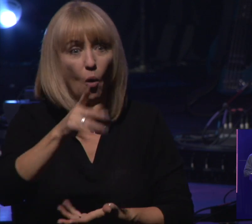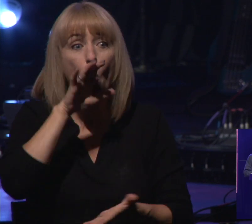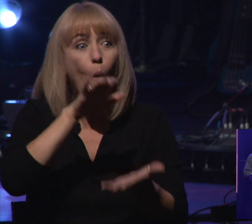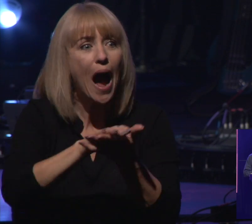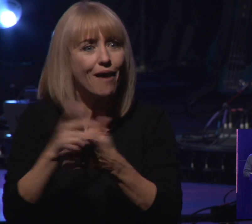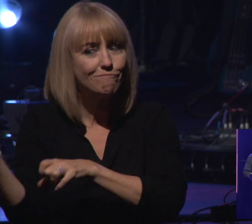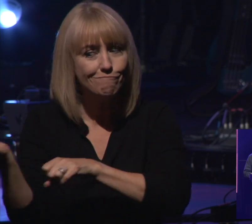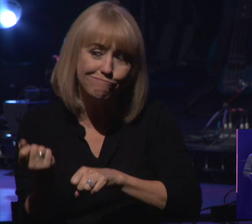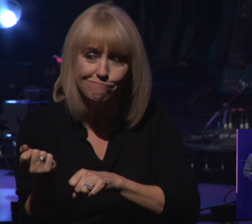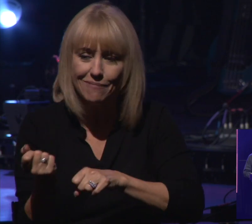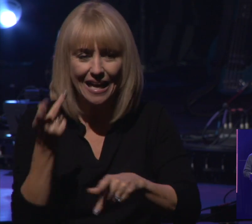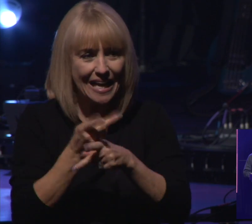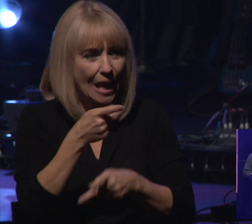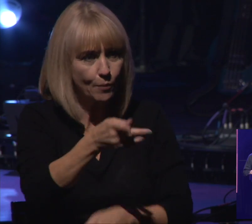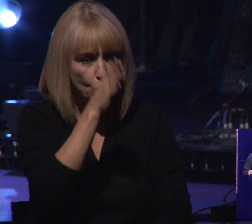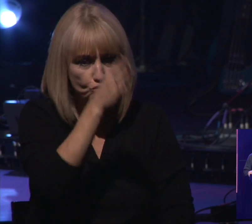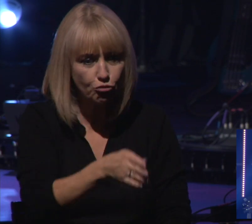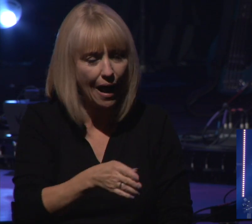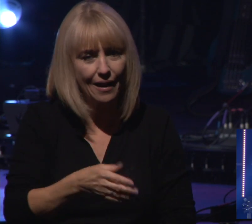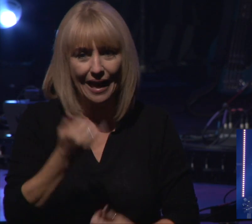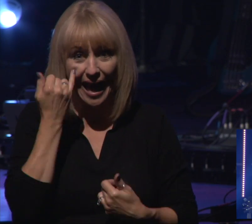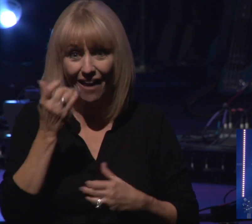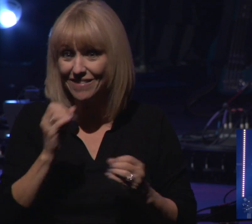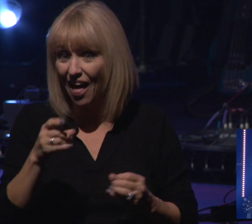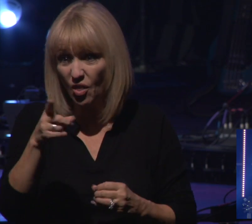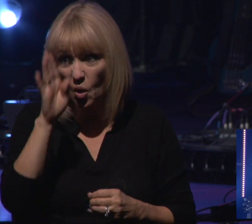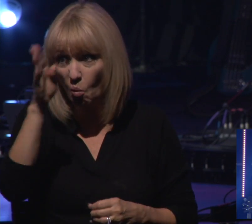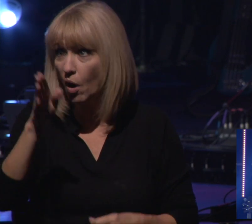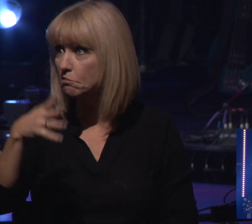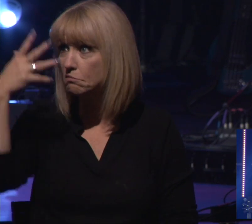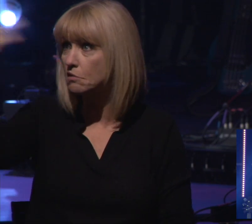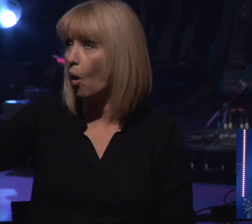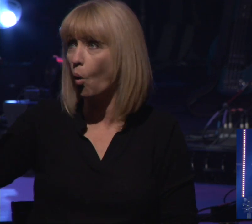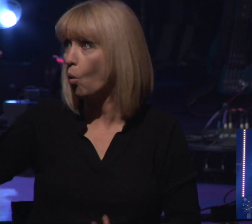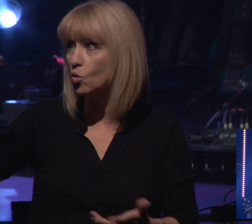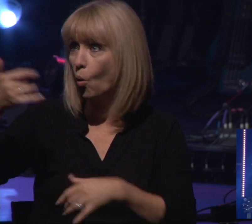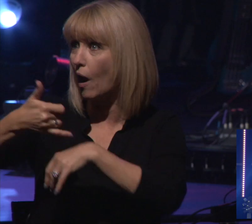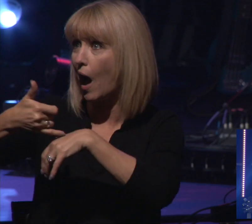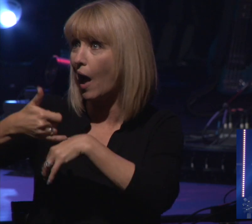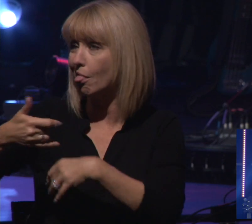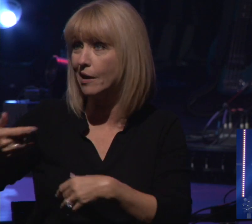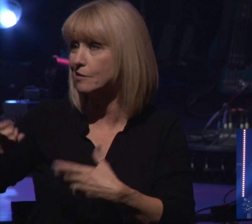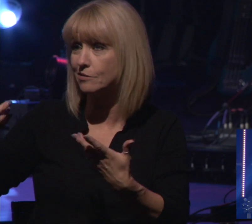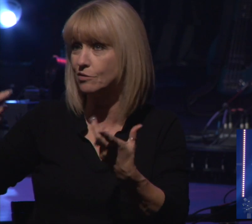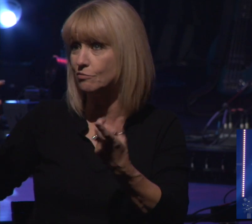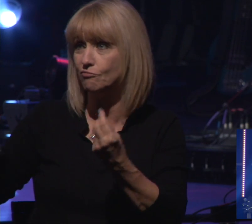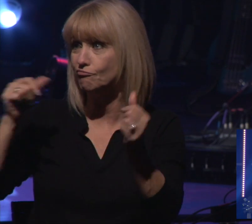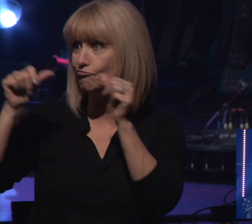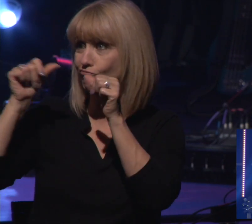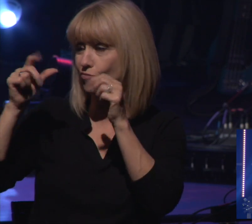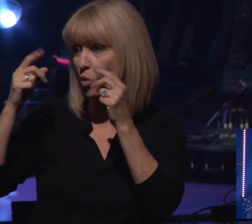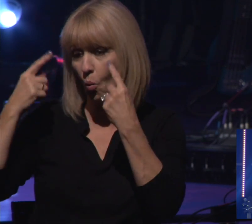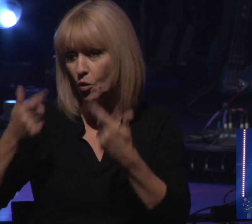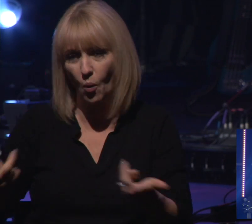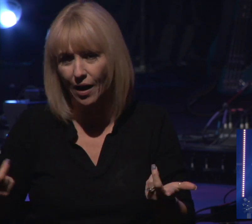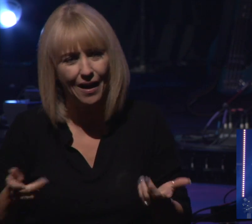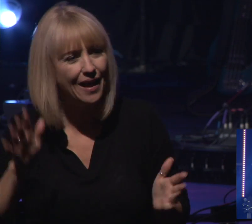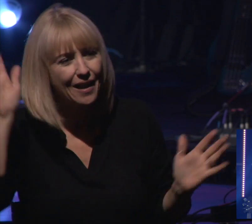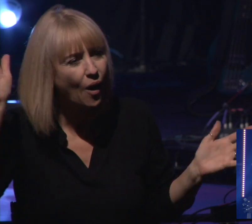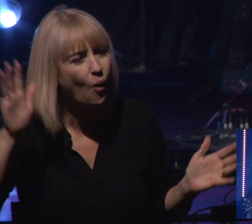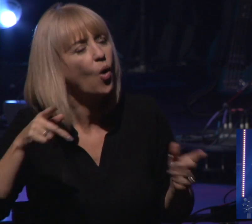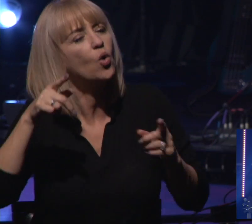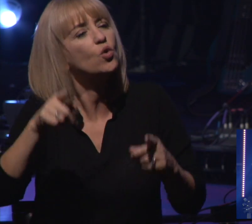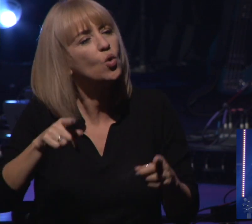you straight or he wasn't holding you accountable, and you'd be at Key West talking to a parrot right now if you weren't married. Because it's saying, no, you stick to